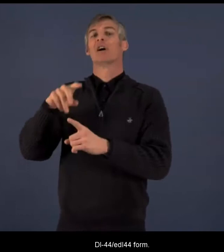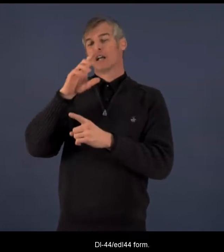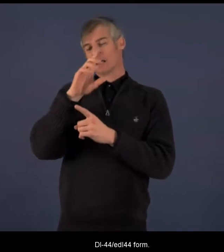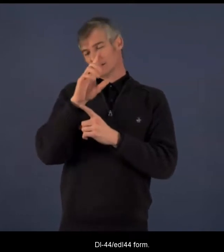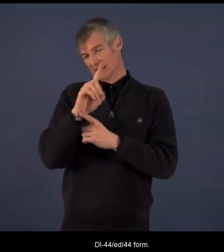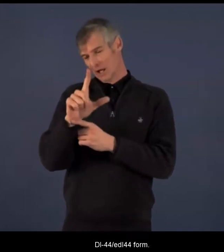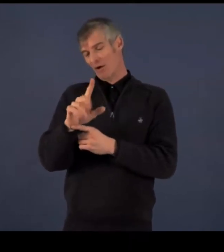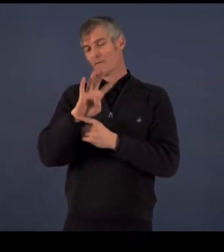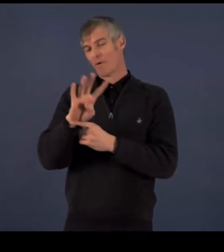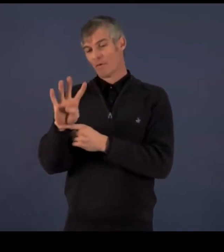DL44/EDL44 forms.